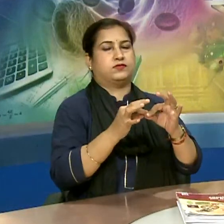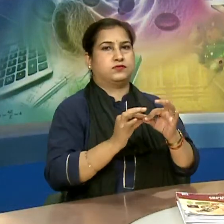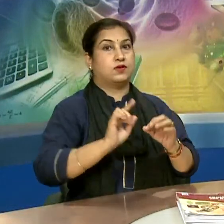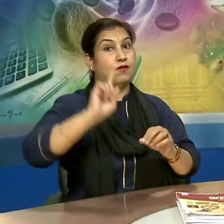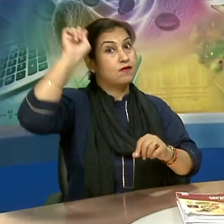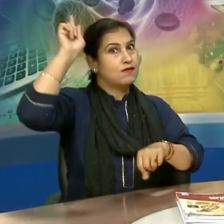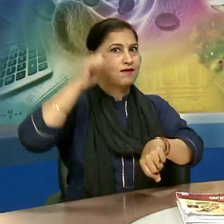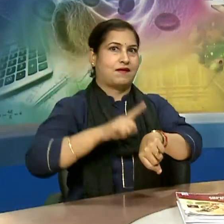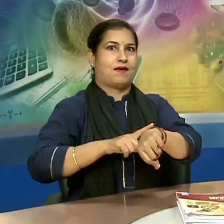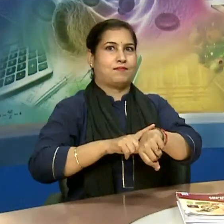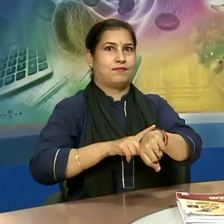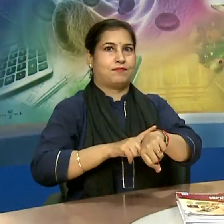were made.